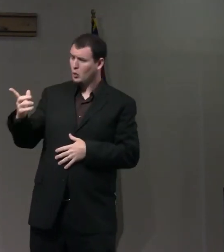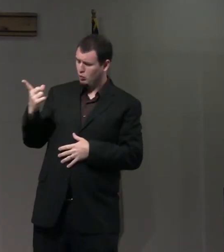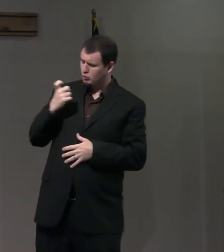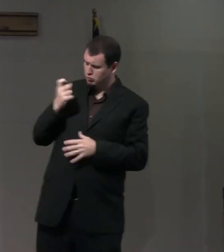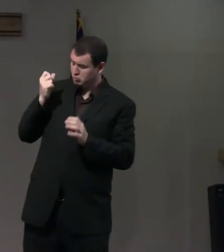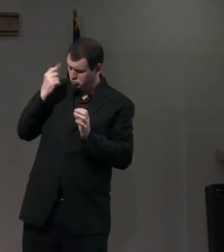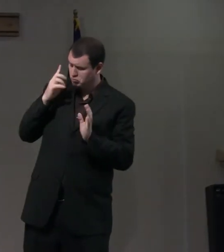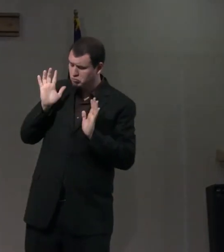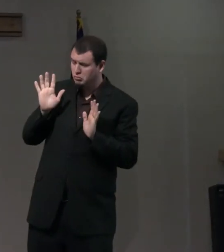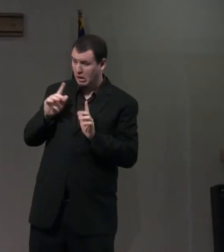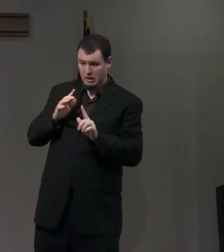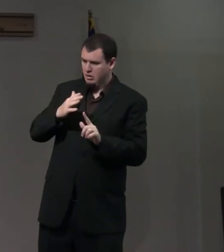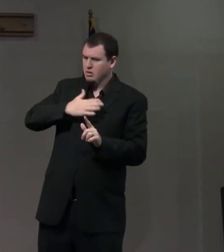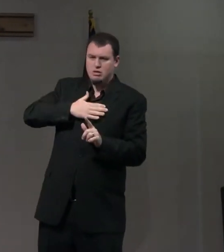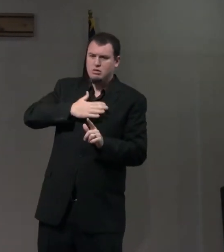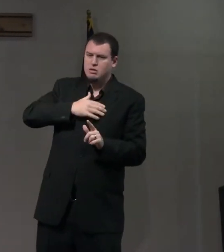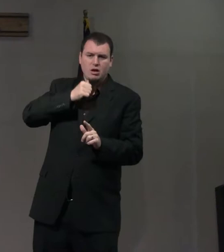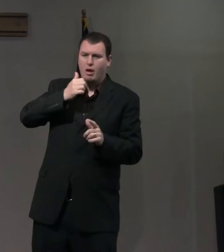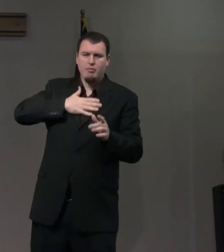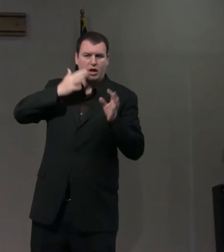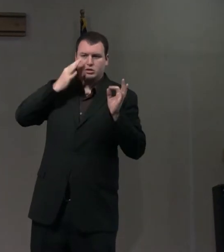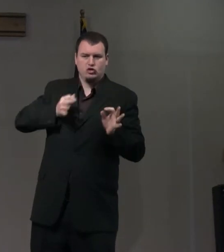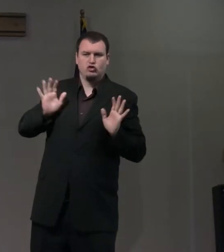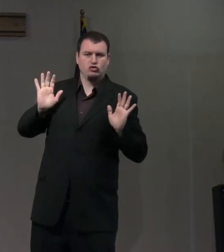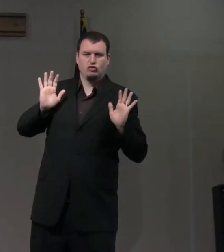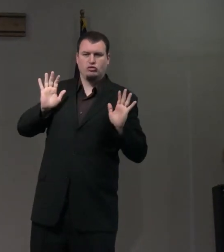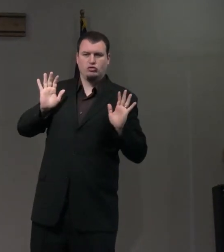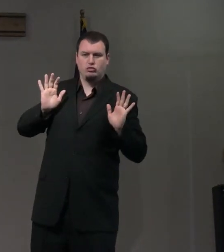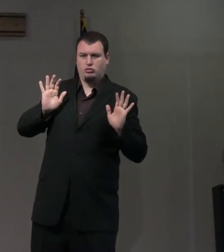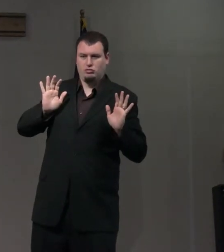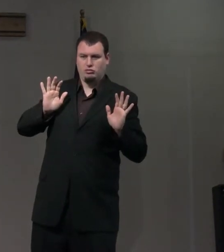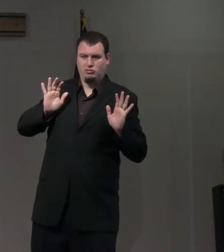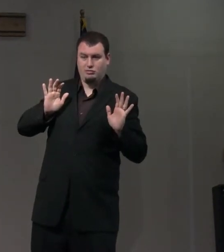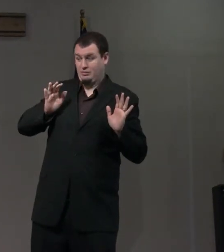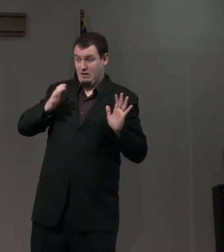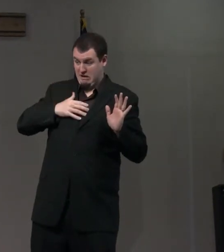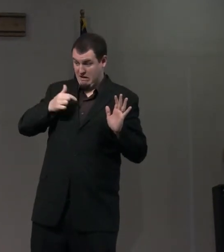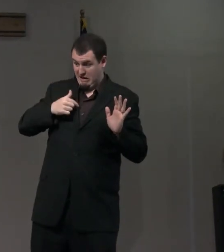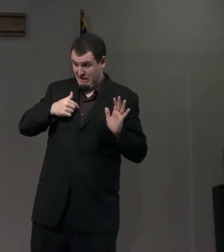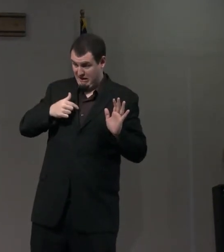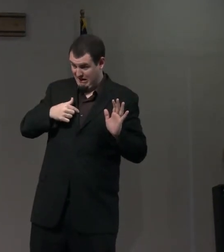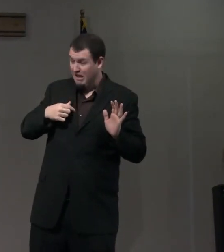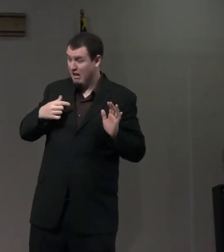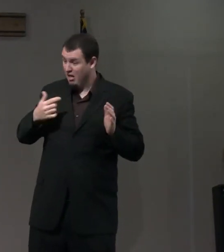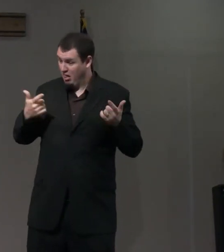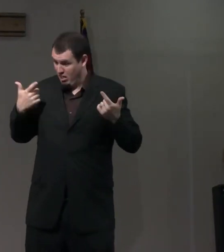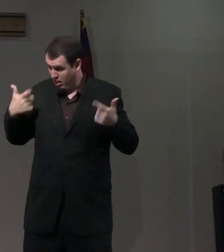well, I understand what you're asking me, but that's not my decision.